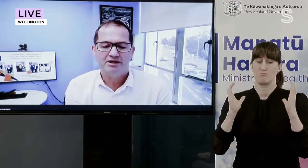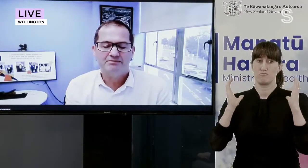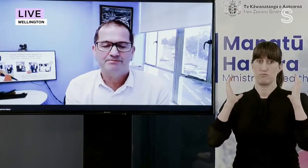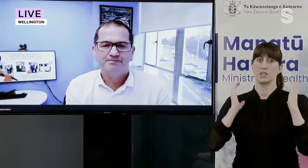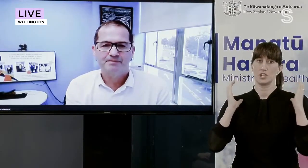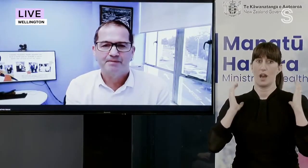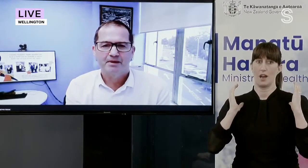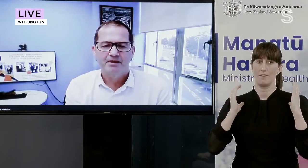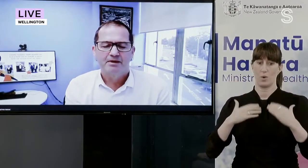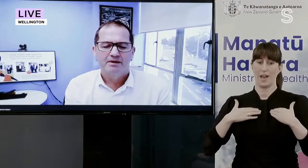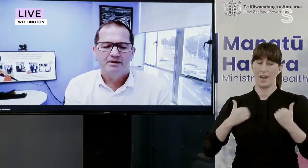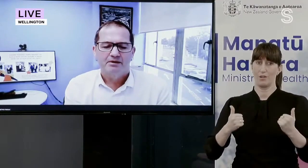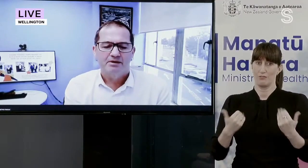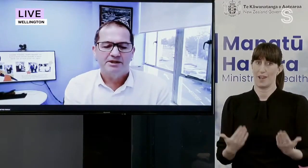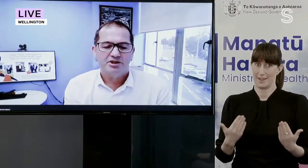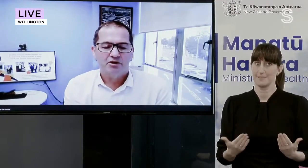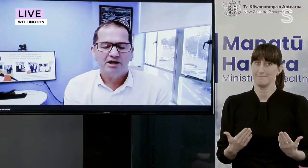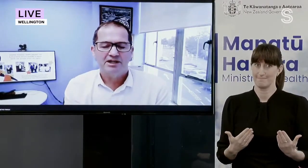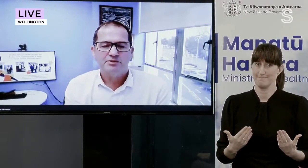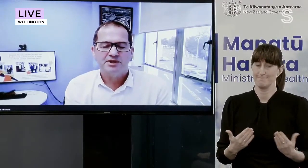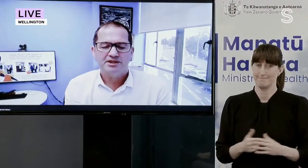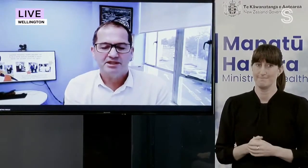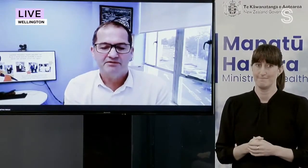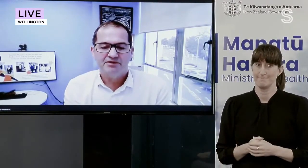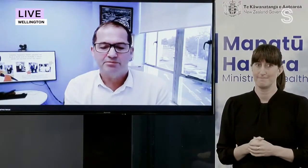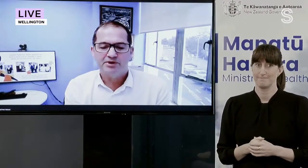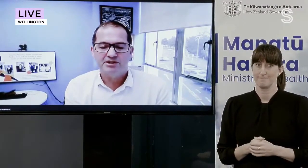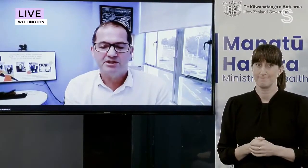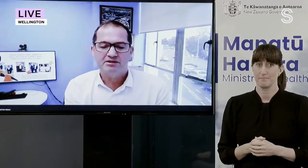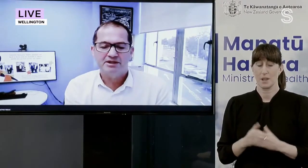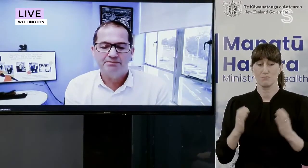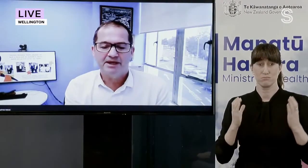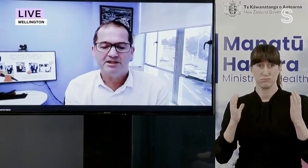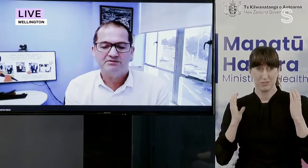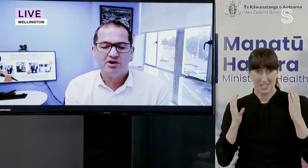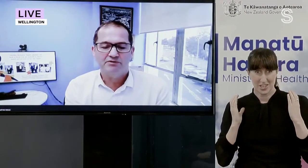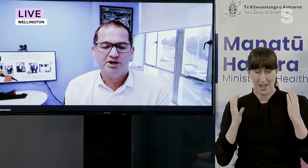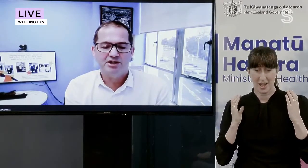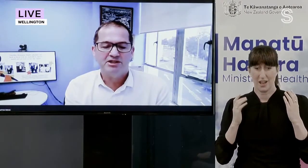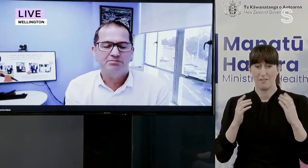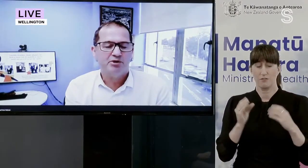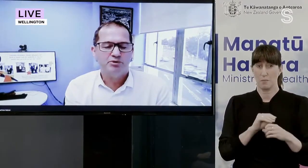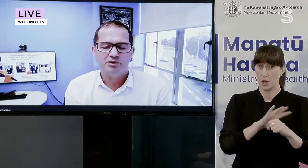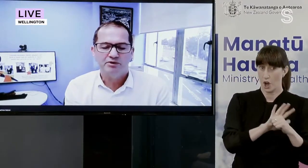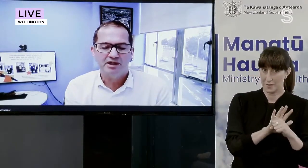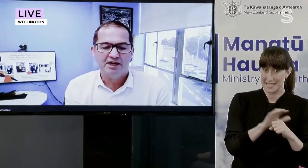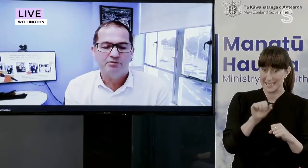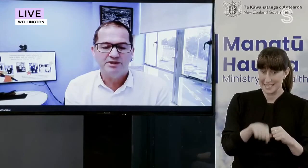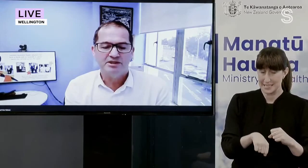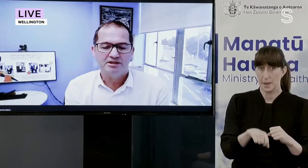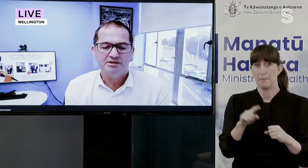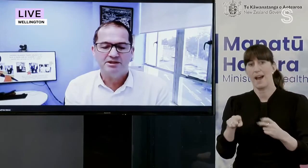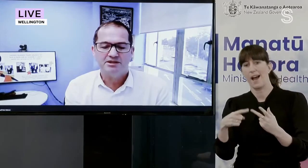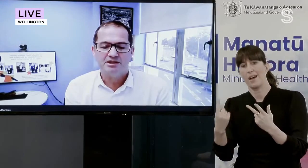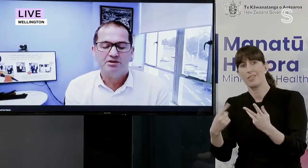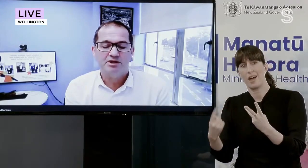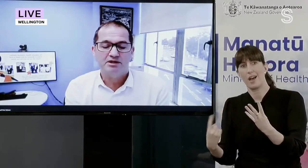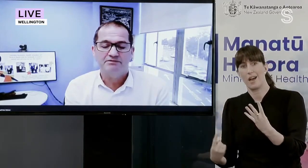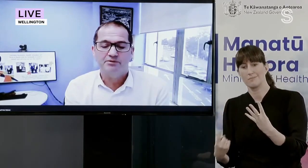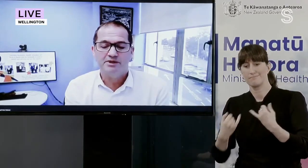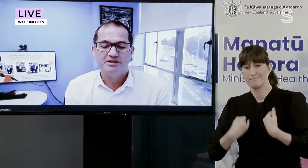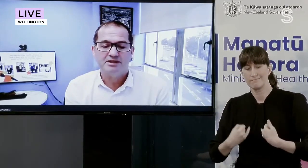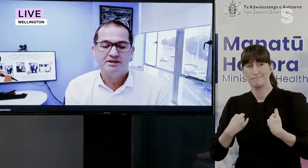currently. This correlates with the significant pressure and impact of Covid-19, but also the other winter illnesses,